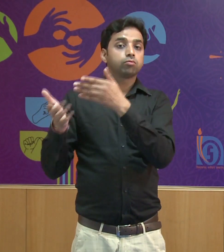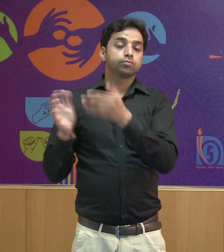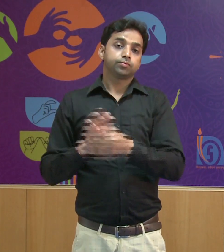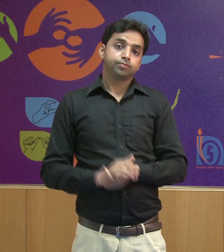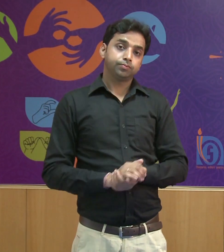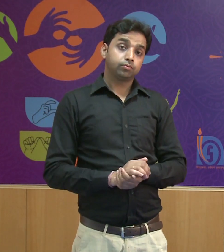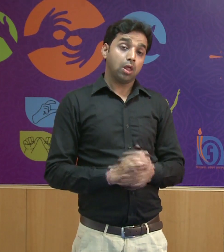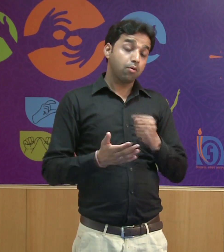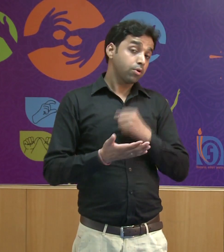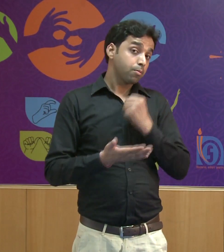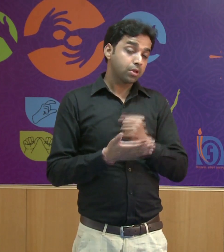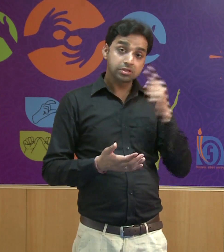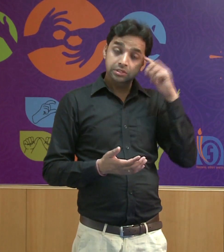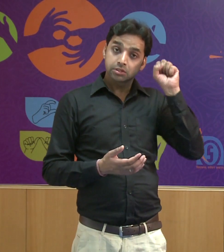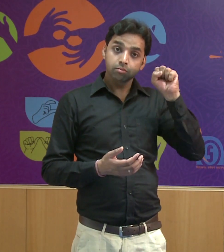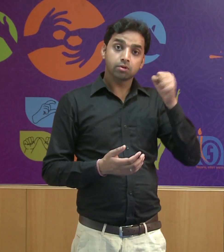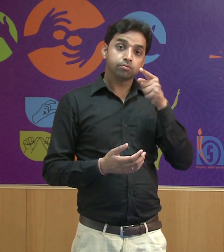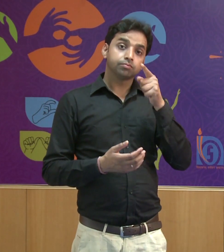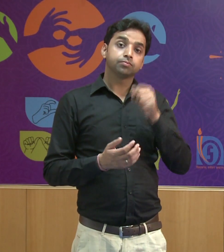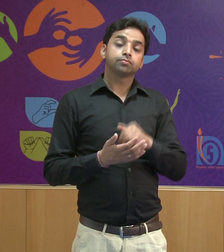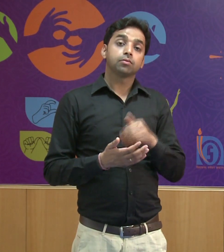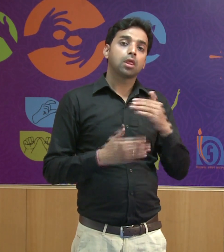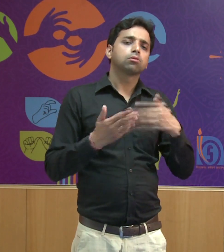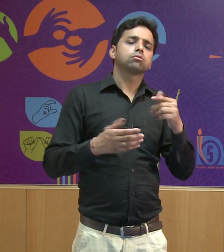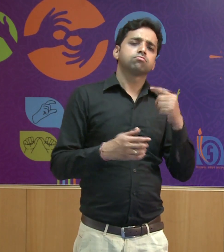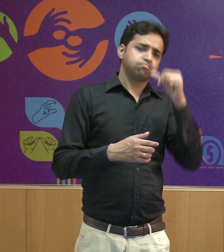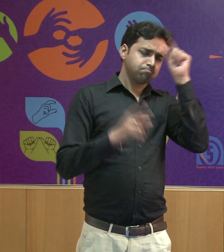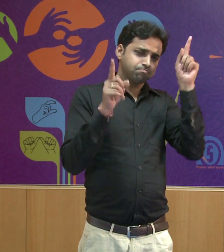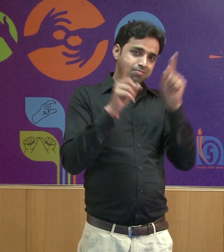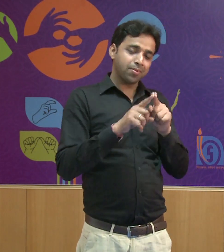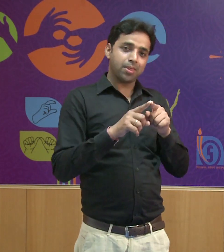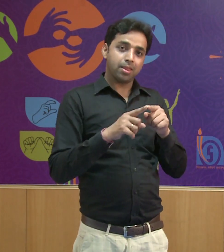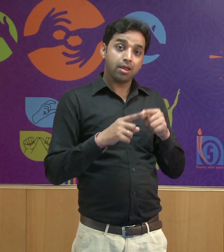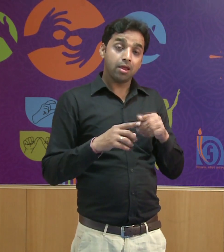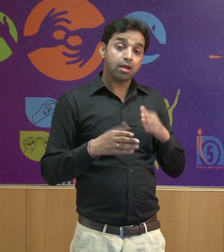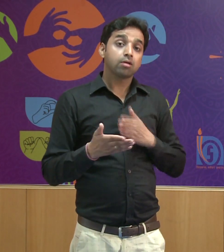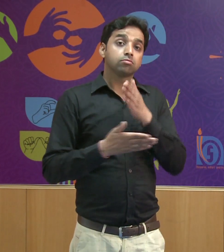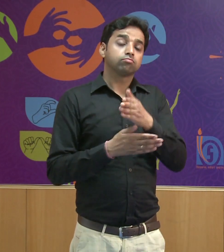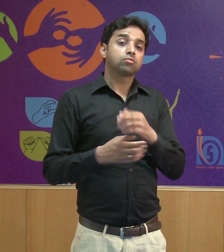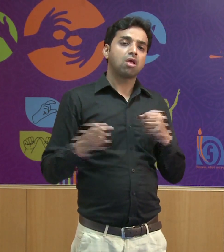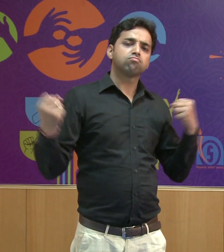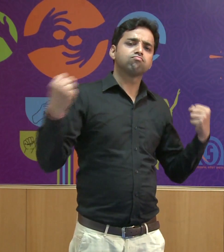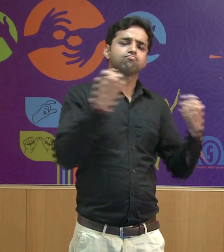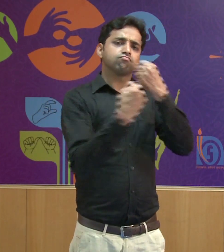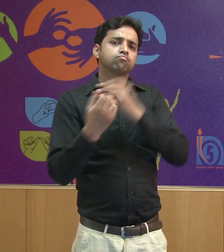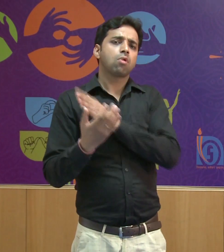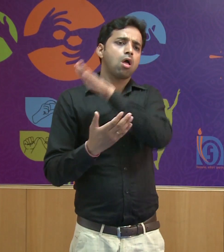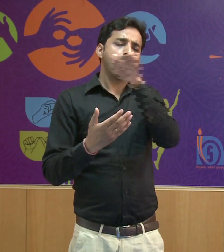We must remember that the Indians did not attack or occupy any other